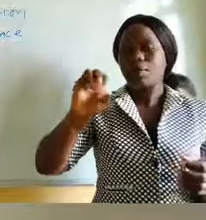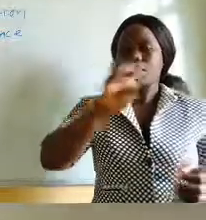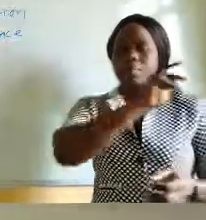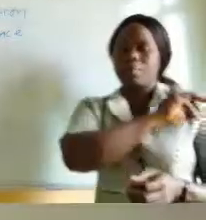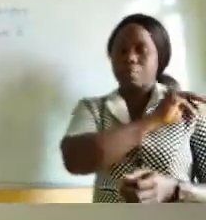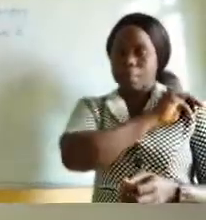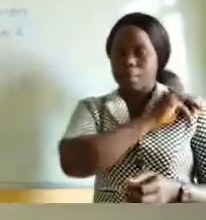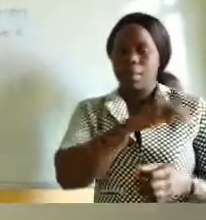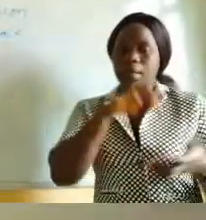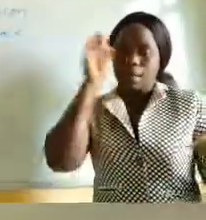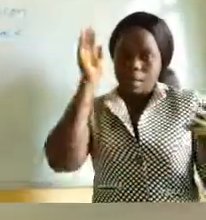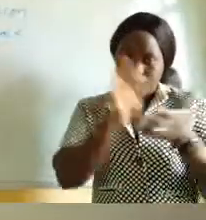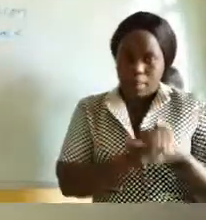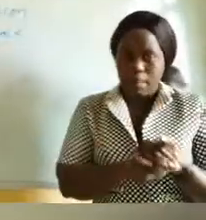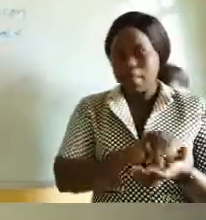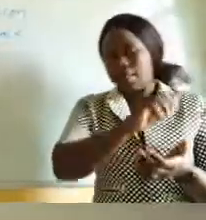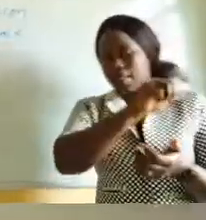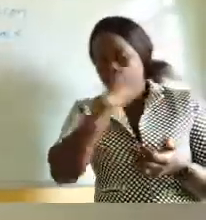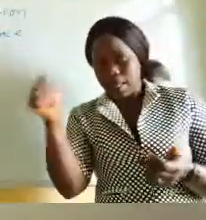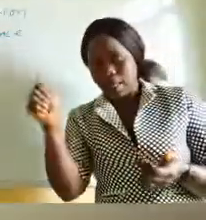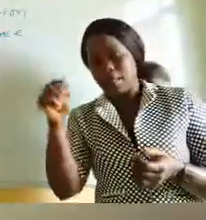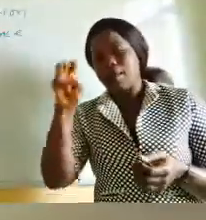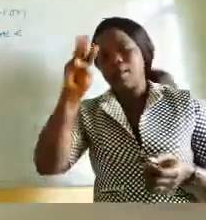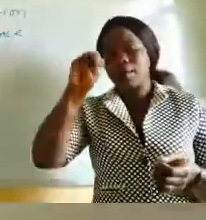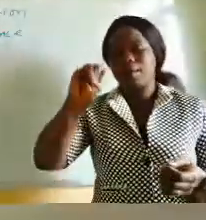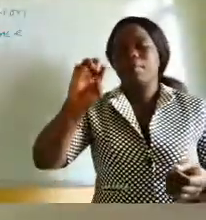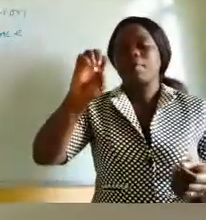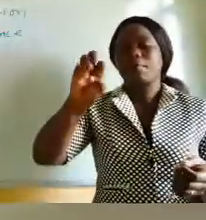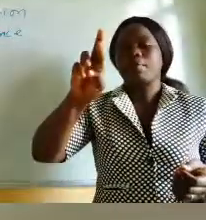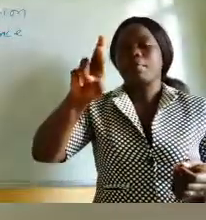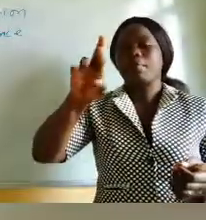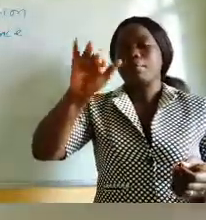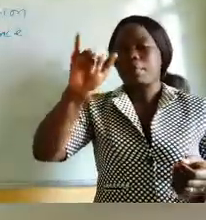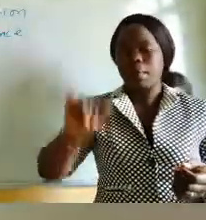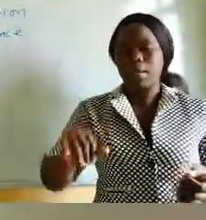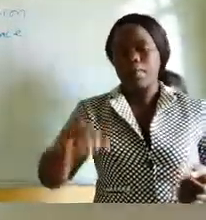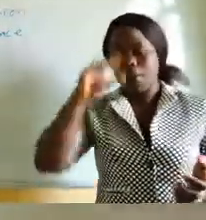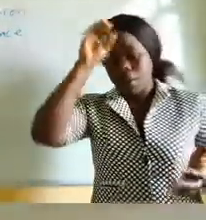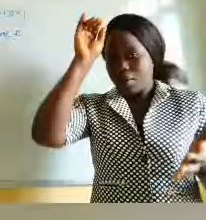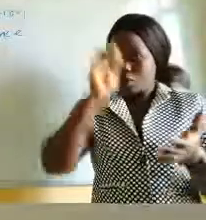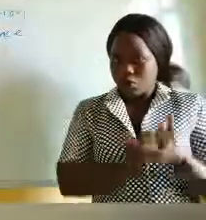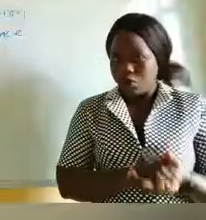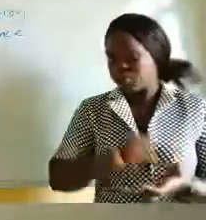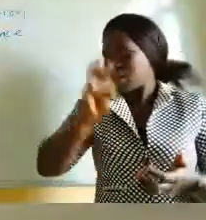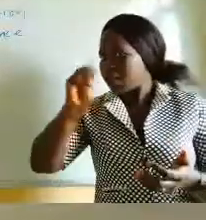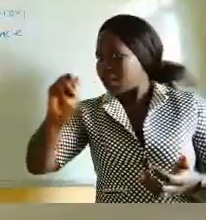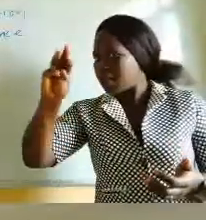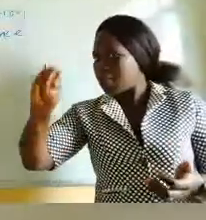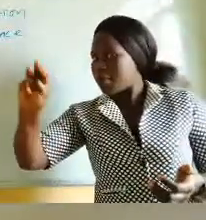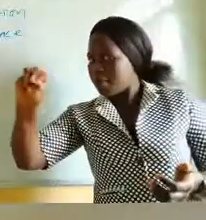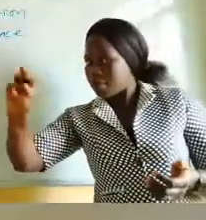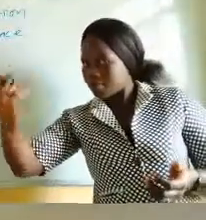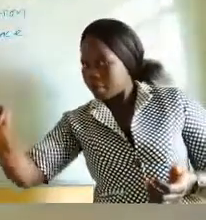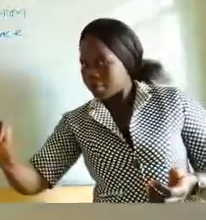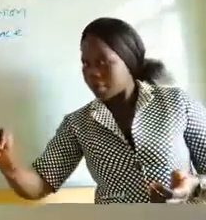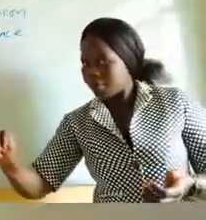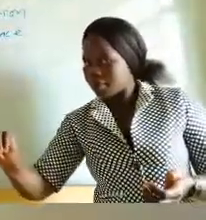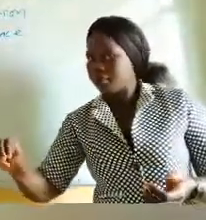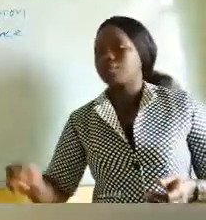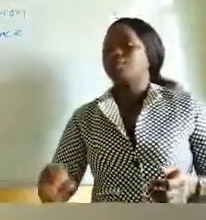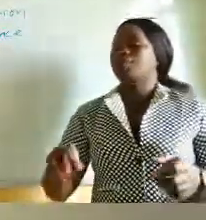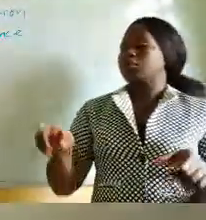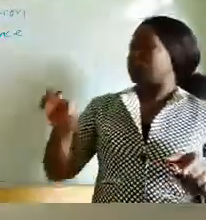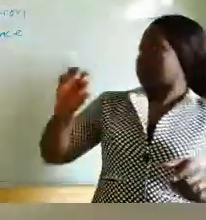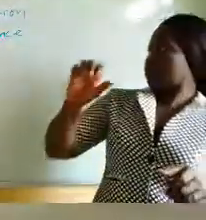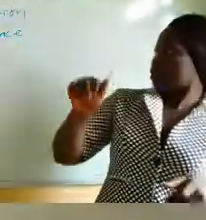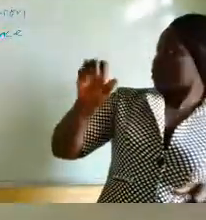merry husband. You can see me, consonant sound. So assonance also, you can say, is the opposite